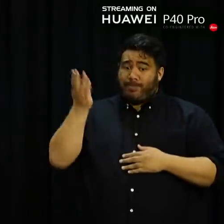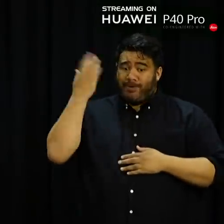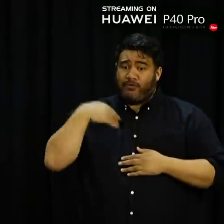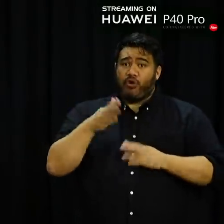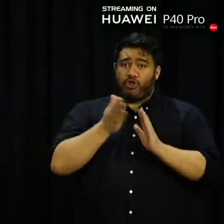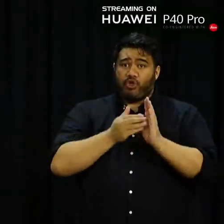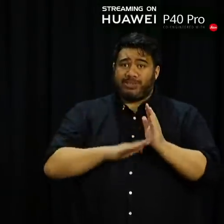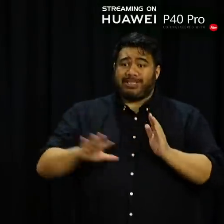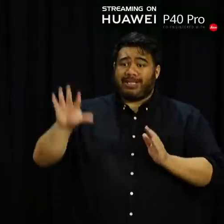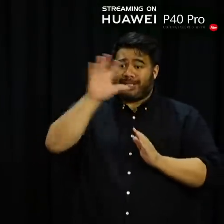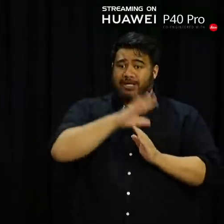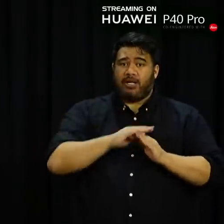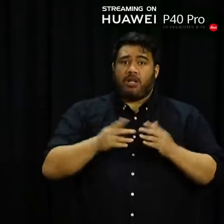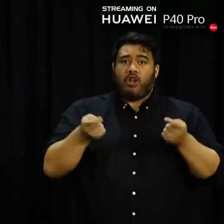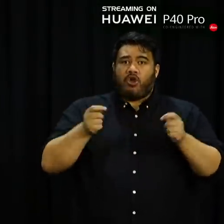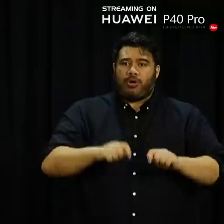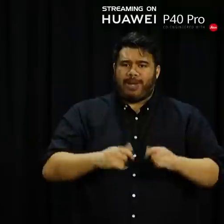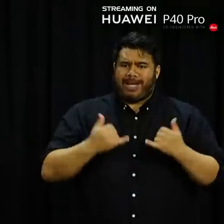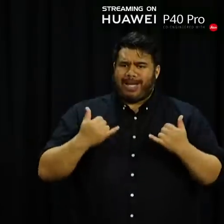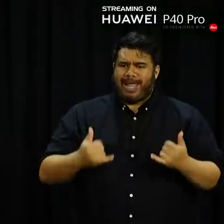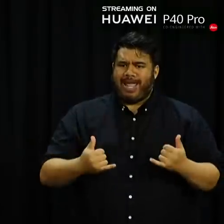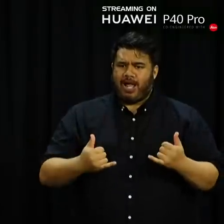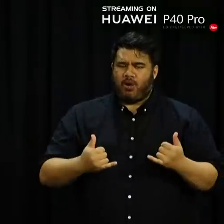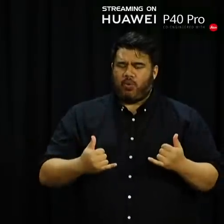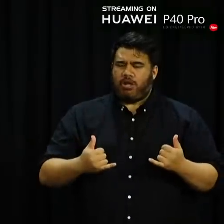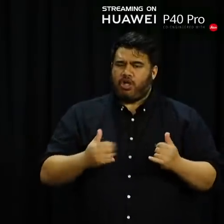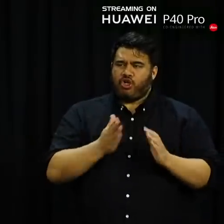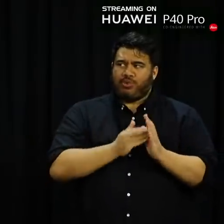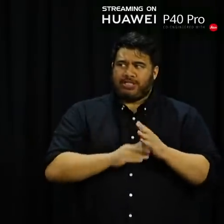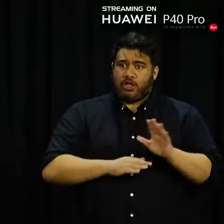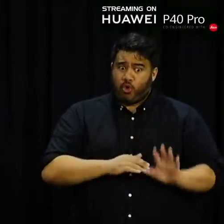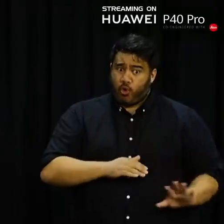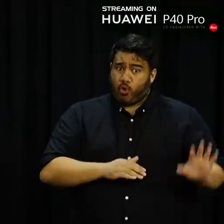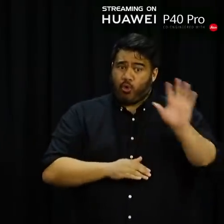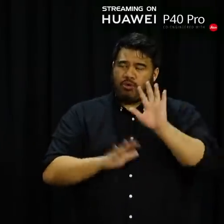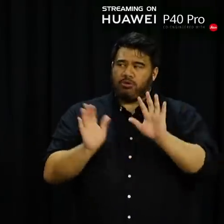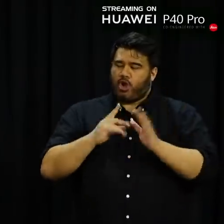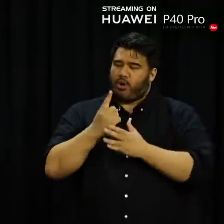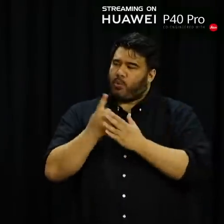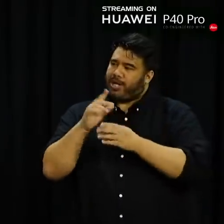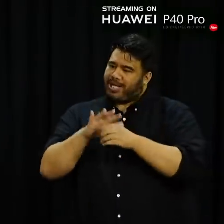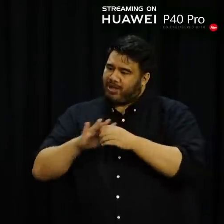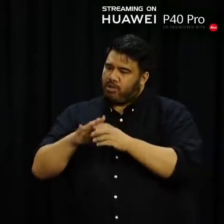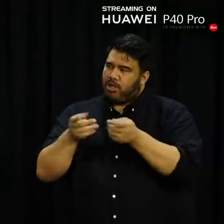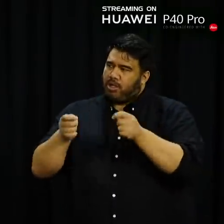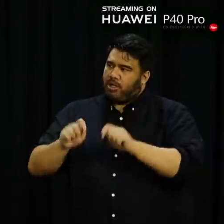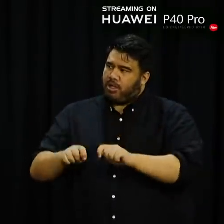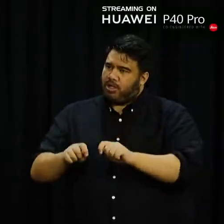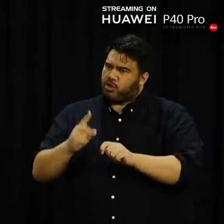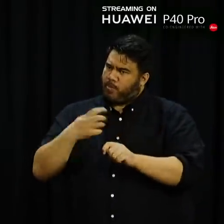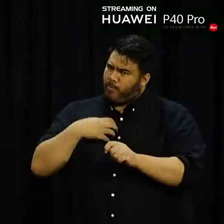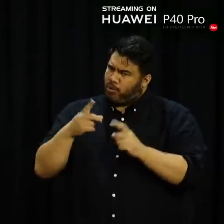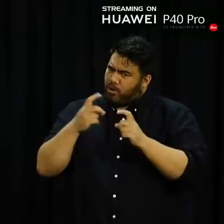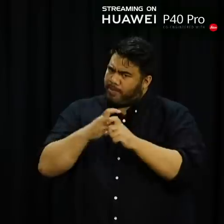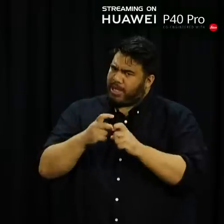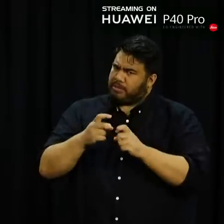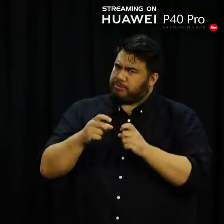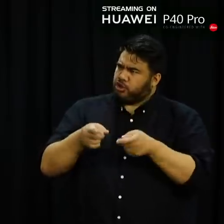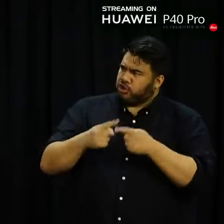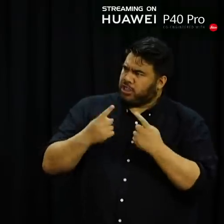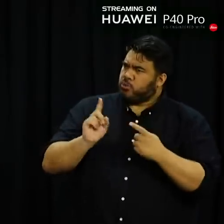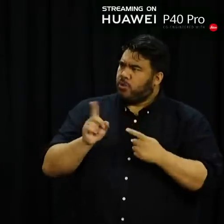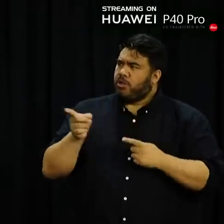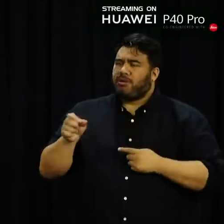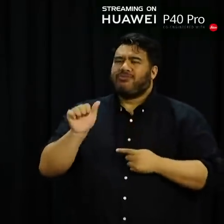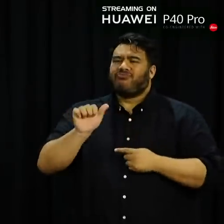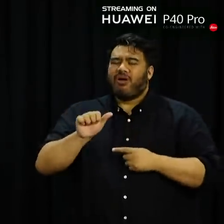countrywide lockdown. It has some complexity primarily around containing the flow of traffic in and out. Clearly, freight